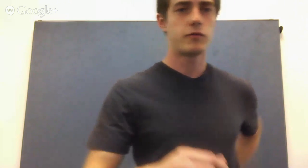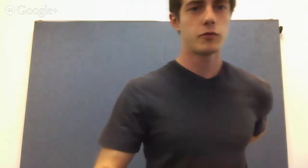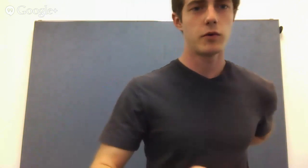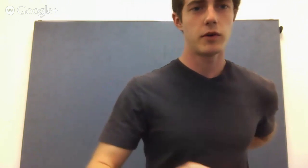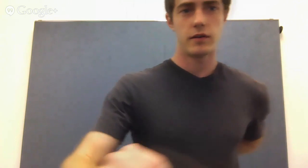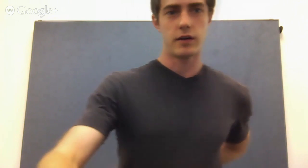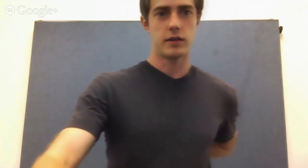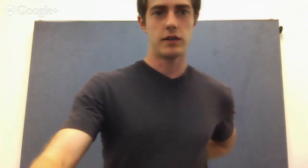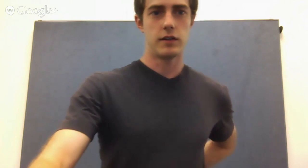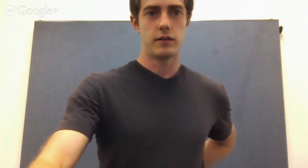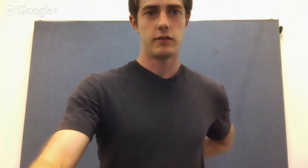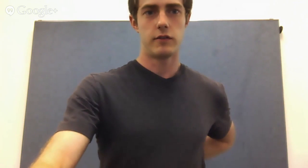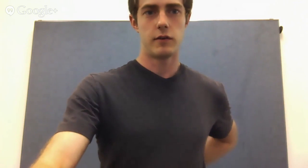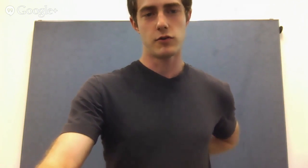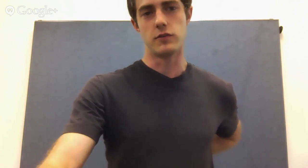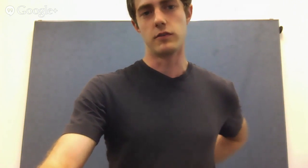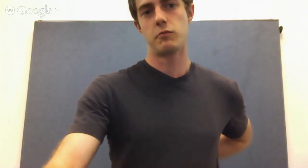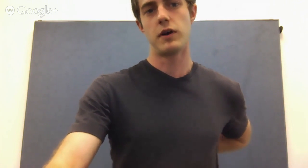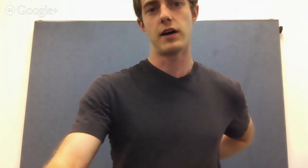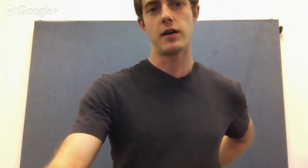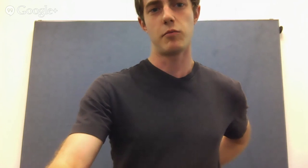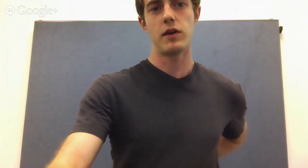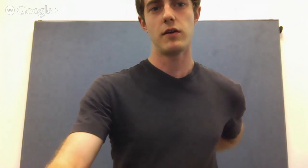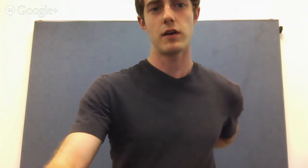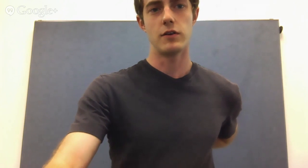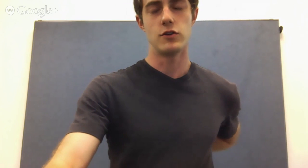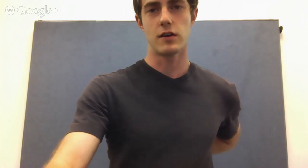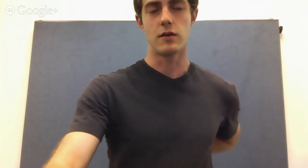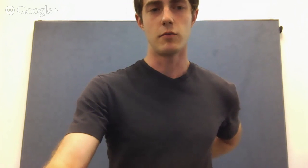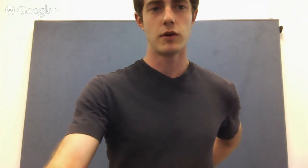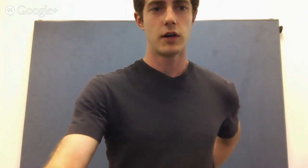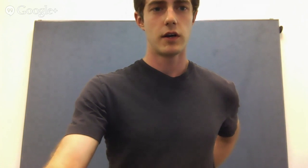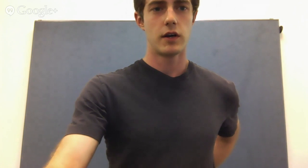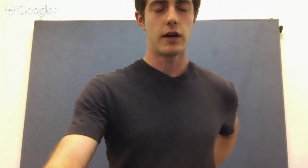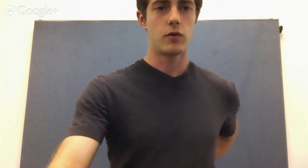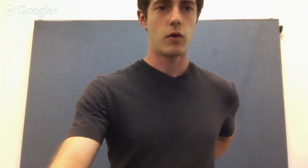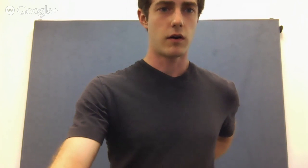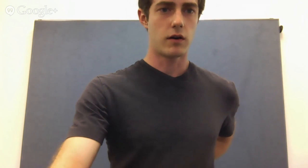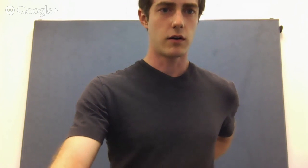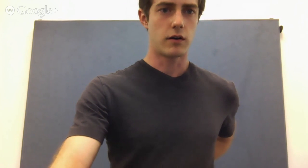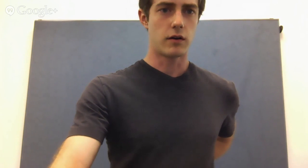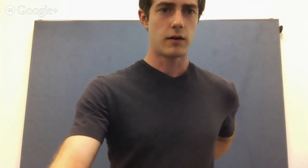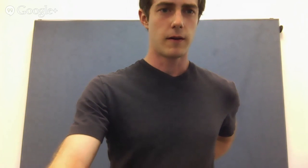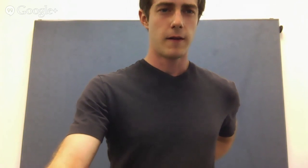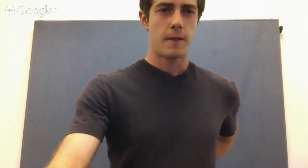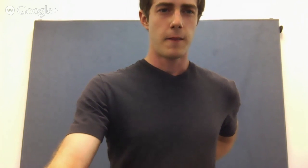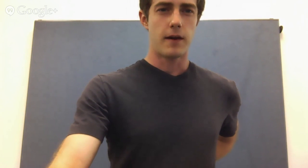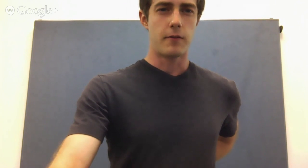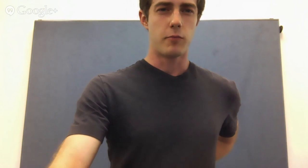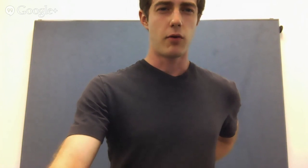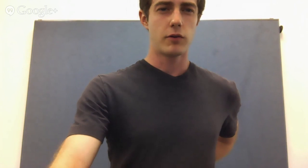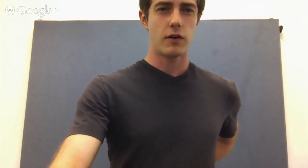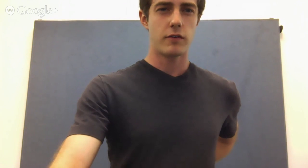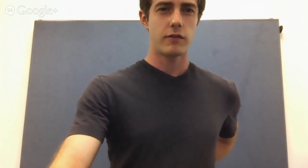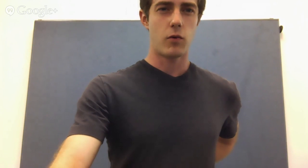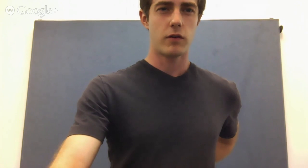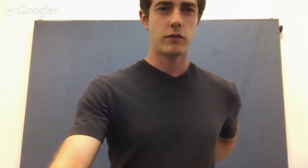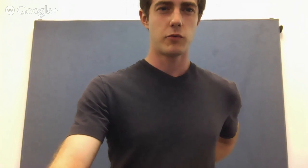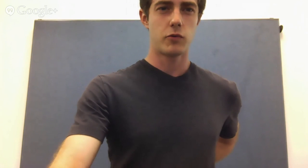one is Emotions by Peter and Jacob, who are they're Polish artists. They won some sort of a